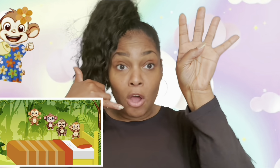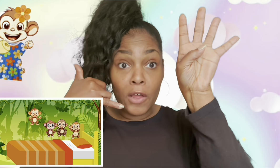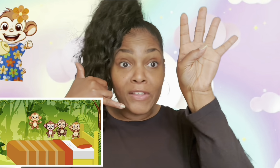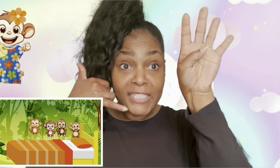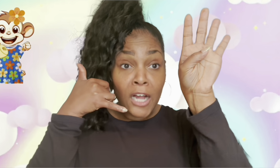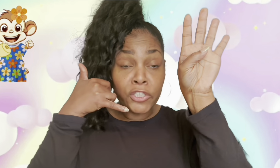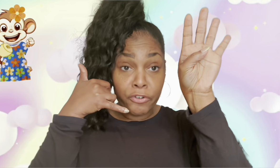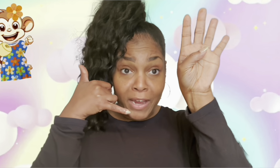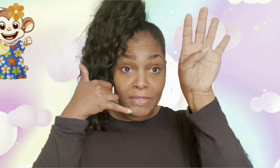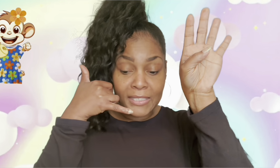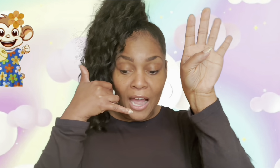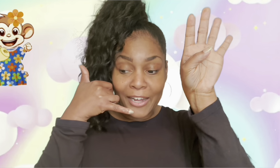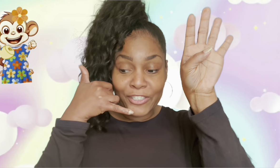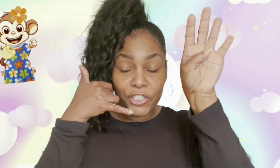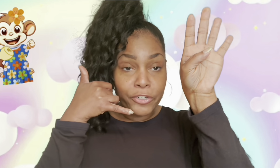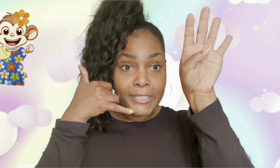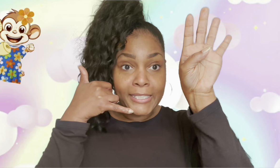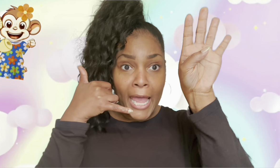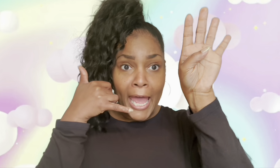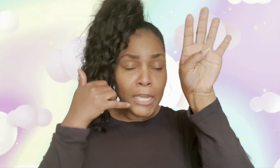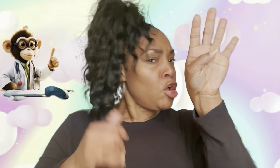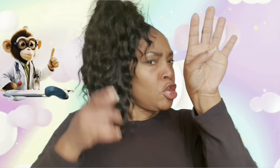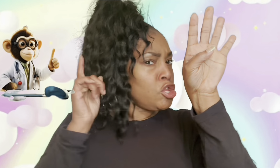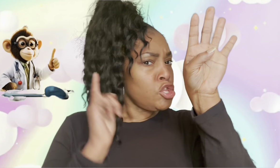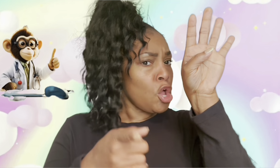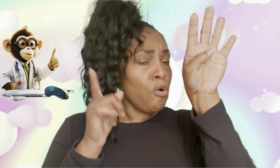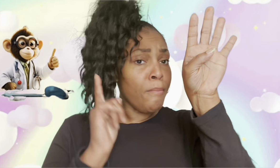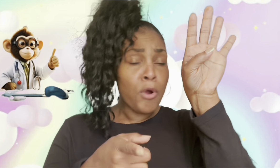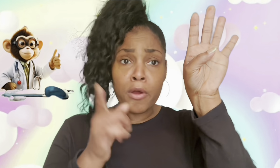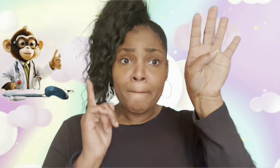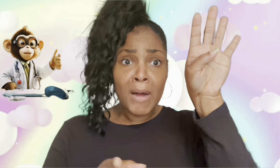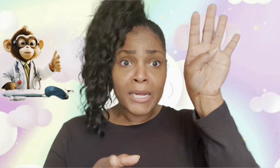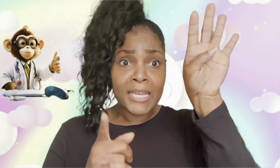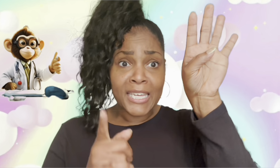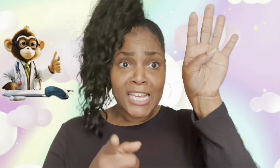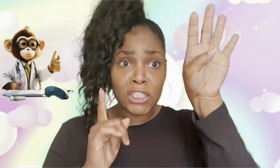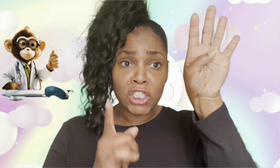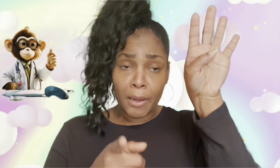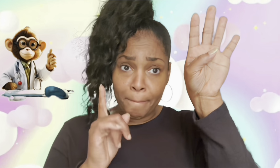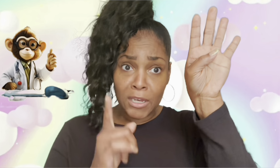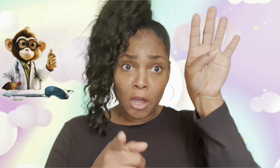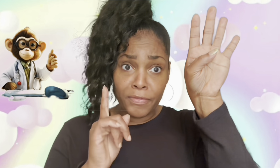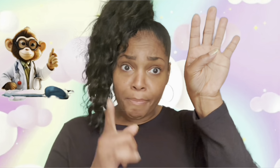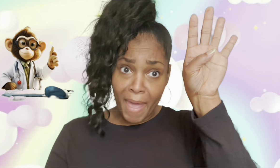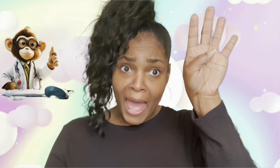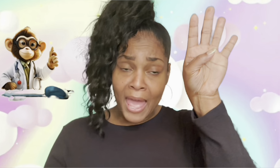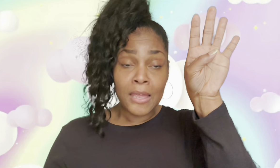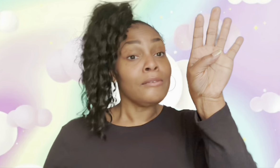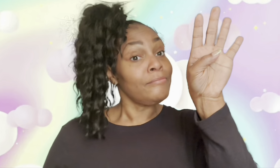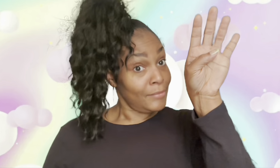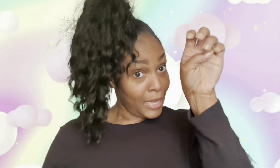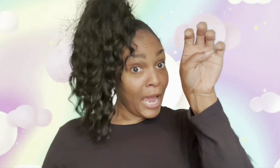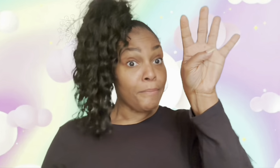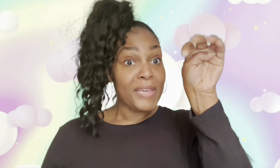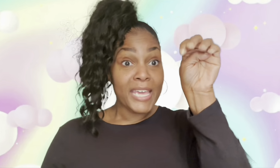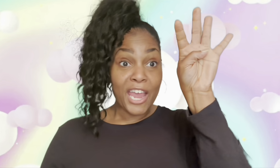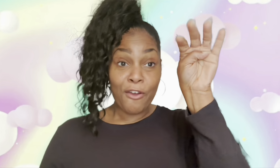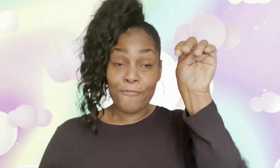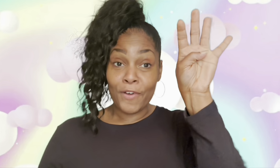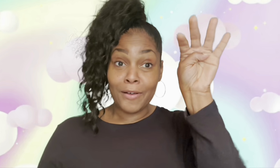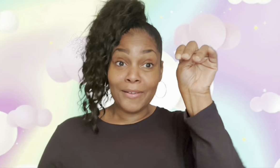Mama called the doctor and the doctor said, no more monkeys jumping on the bed. Gotta